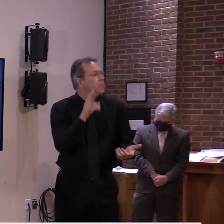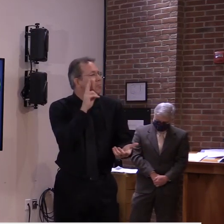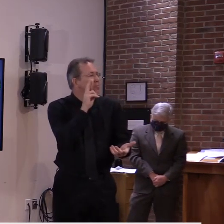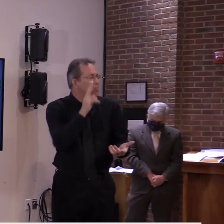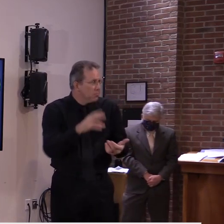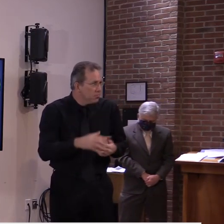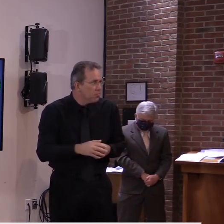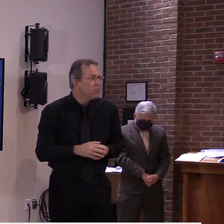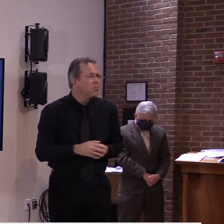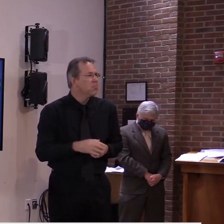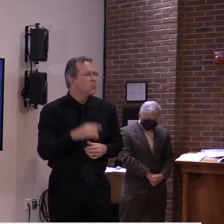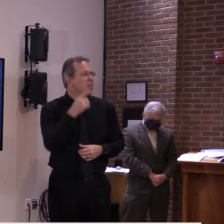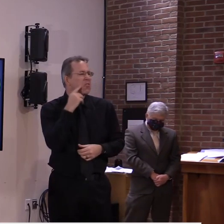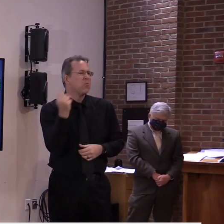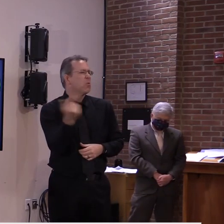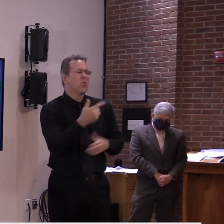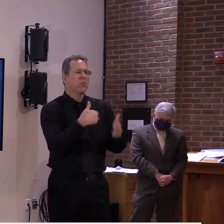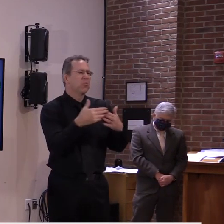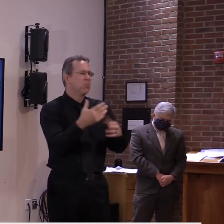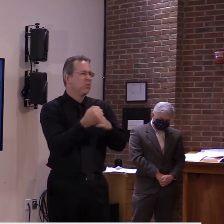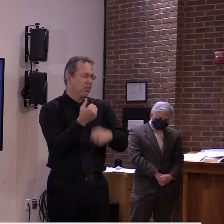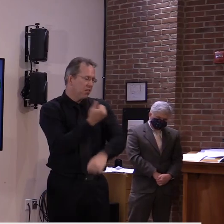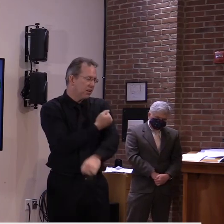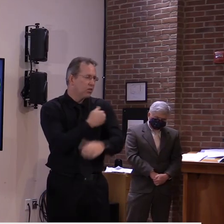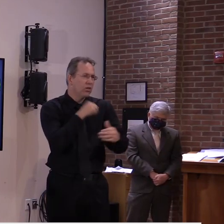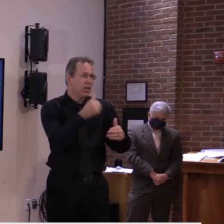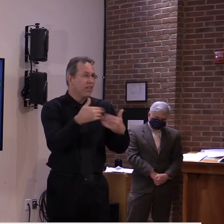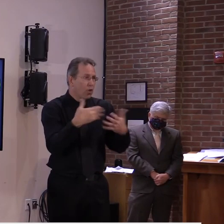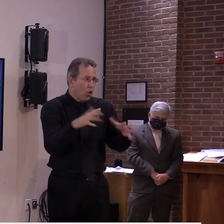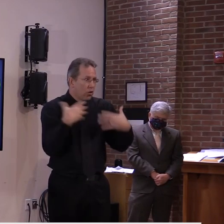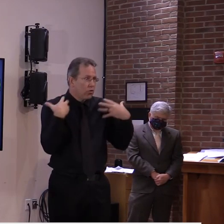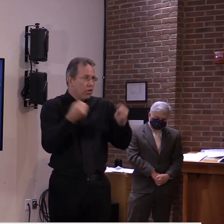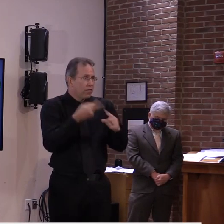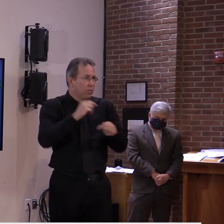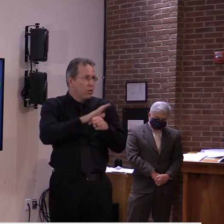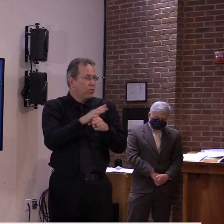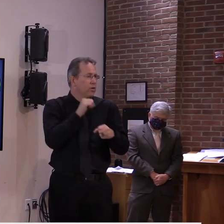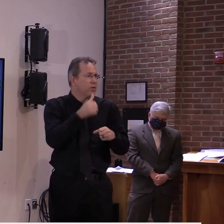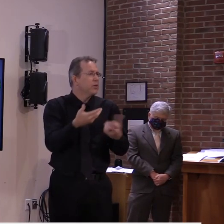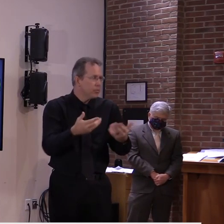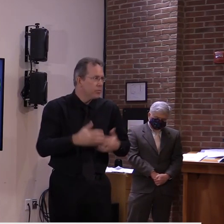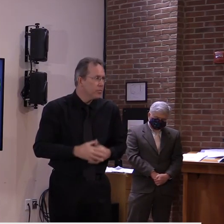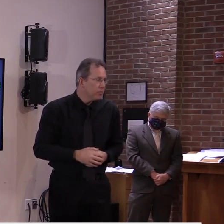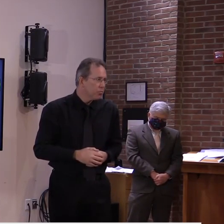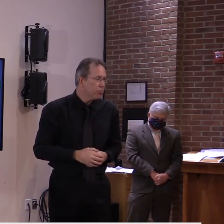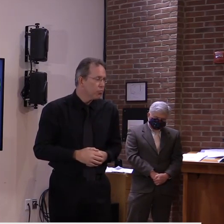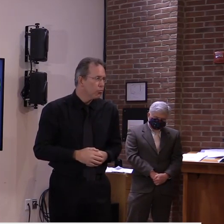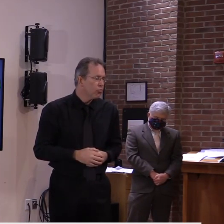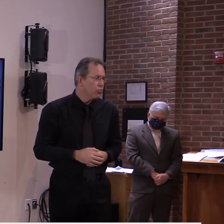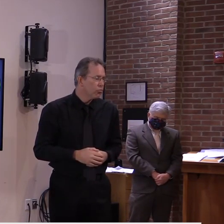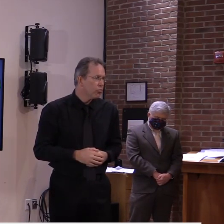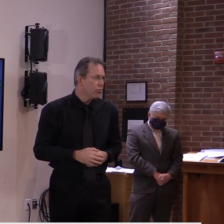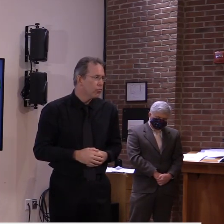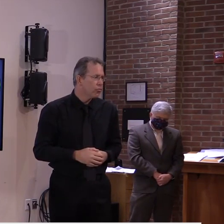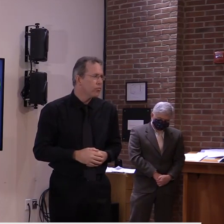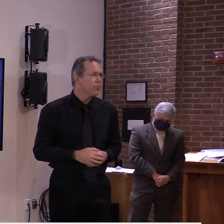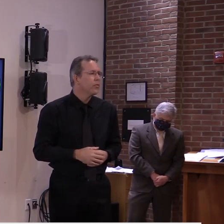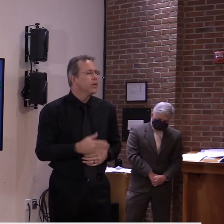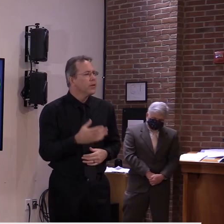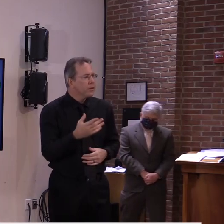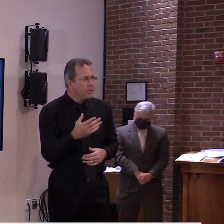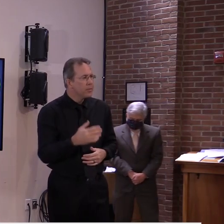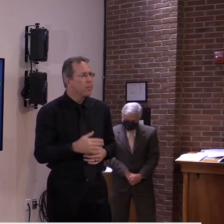universally vaccinate and not worry if someone has had COVID or not, knowing that we want their immunity to be great